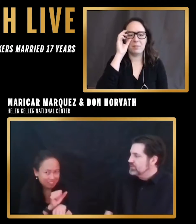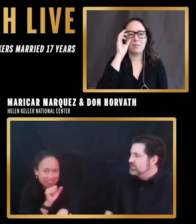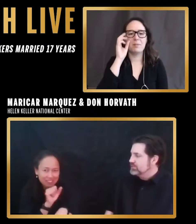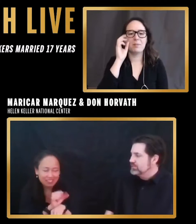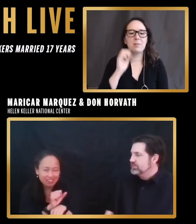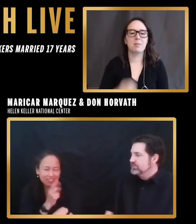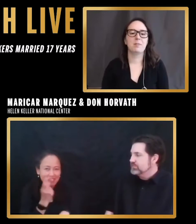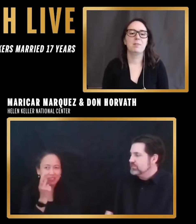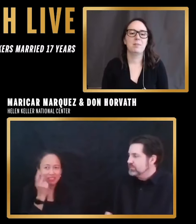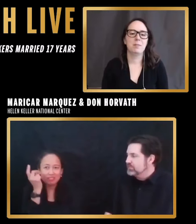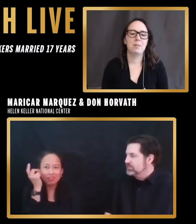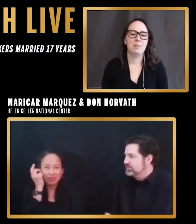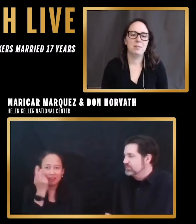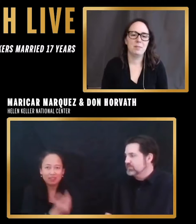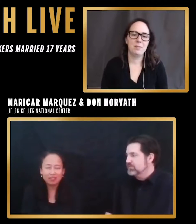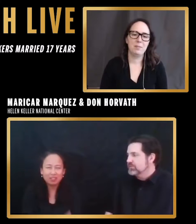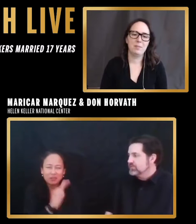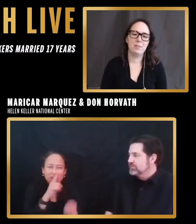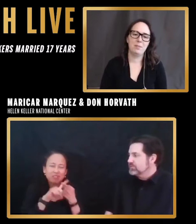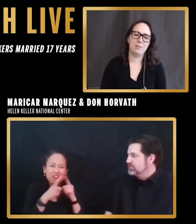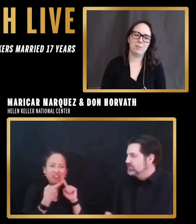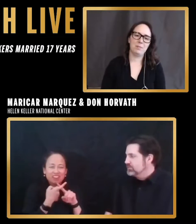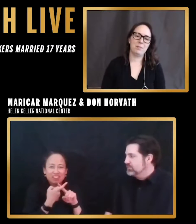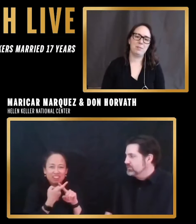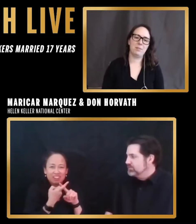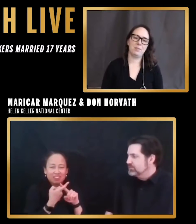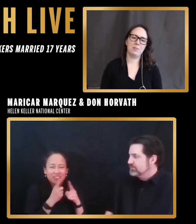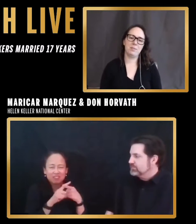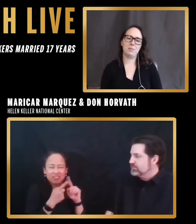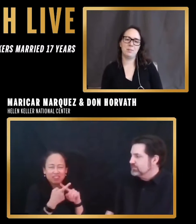Well, we met at work. We were both